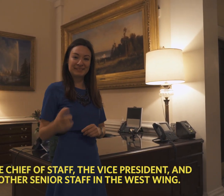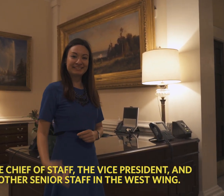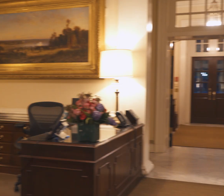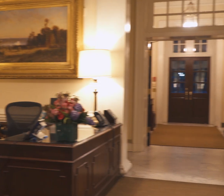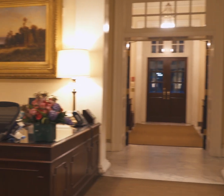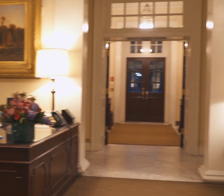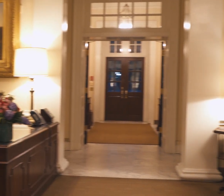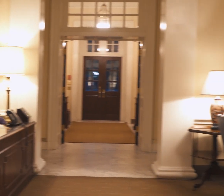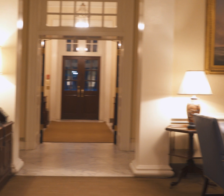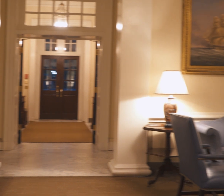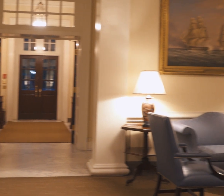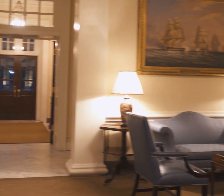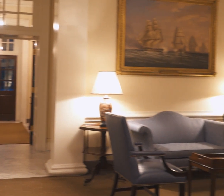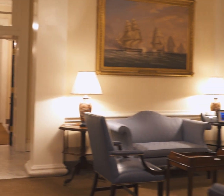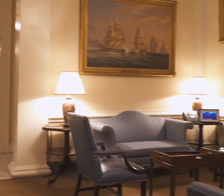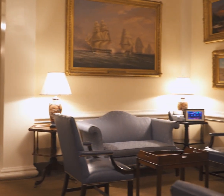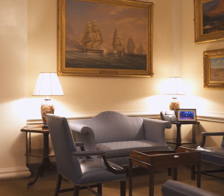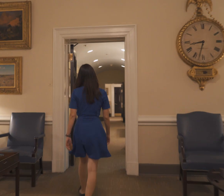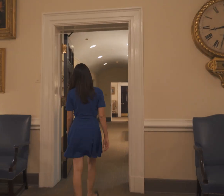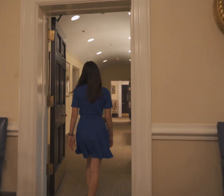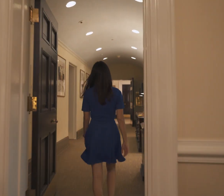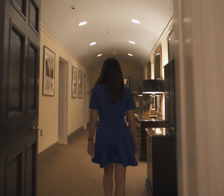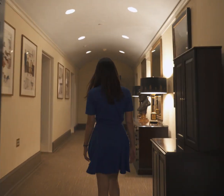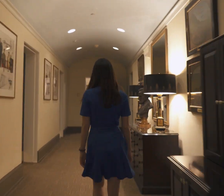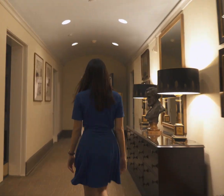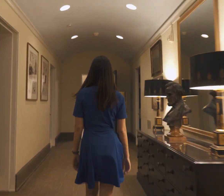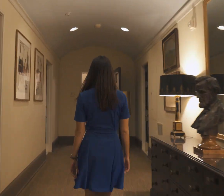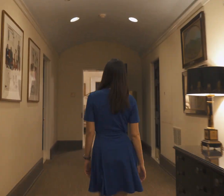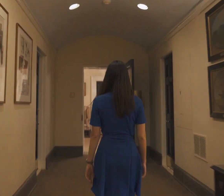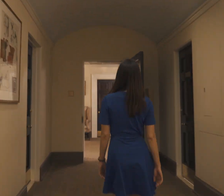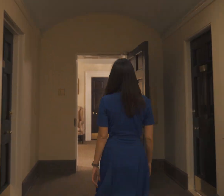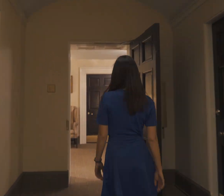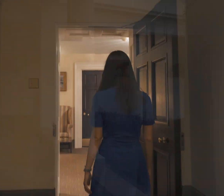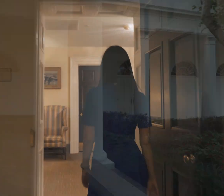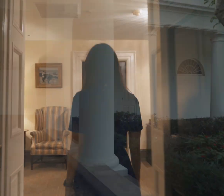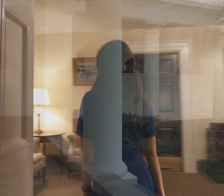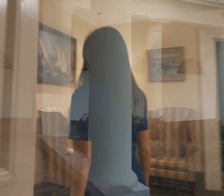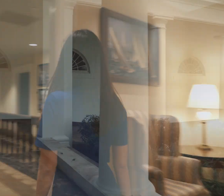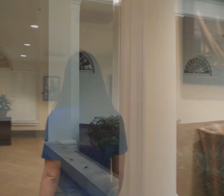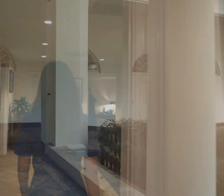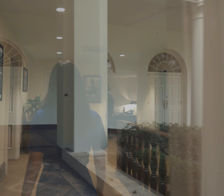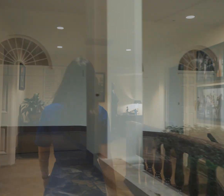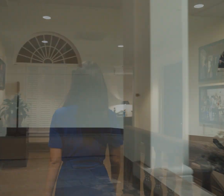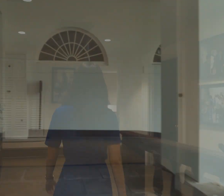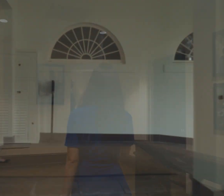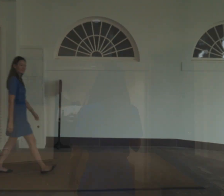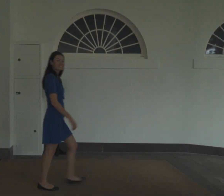richly appointed with sofas, armchairs, and paintings. Ms. Katz-Hernandez leads us to a wide outdoor walkway along the side of the White House at left and columns at